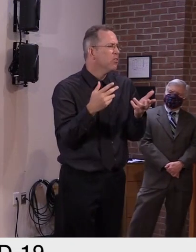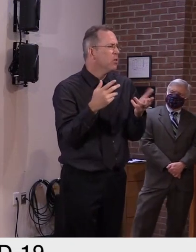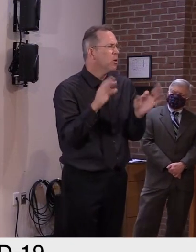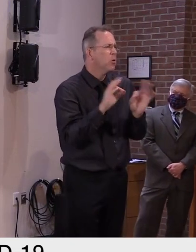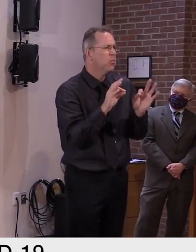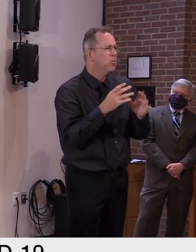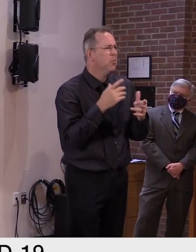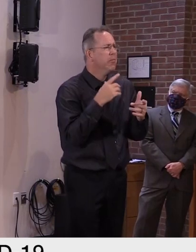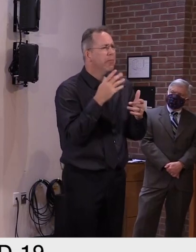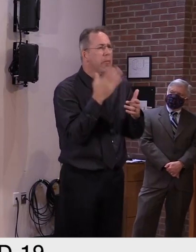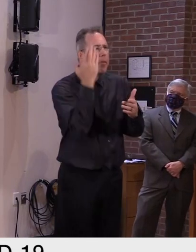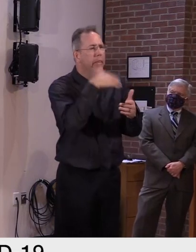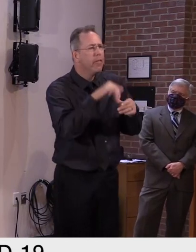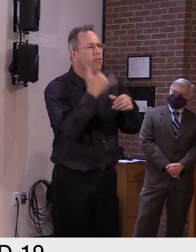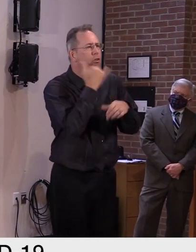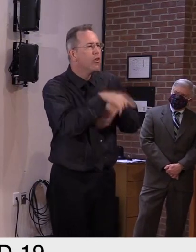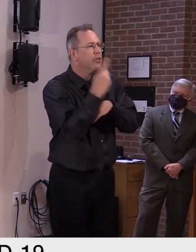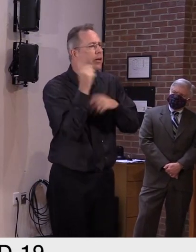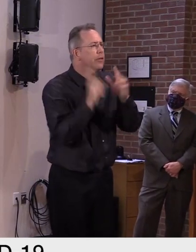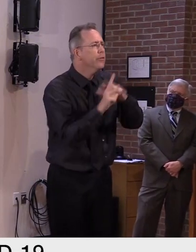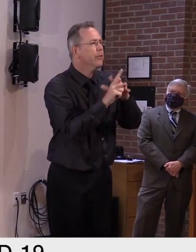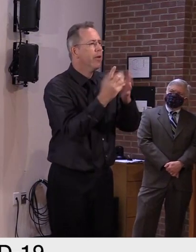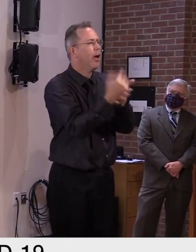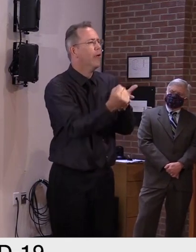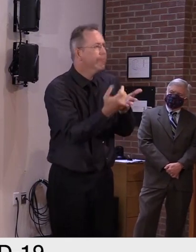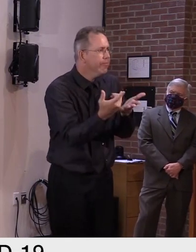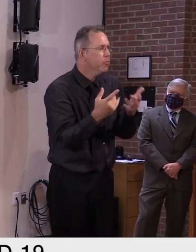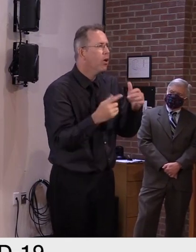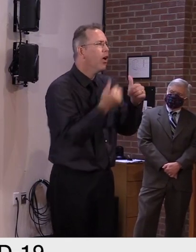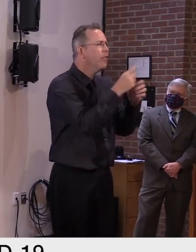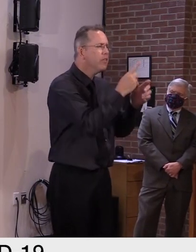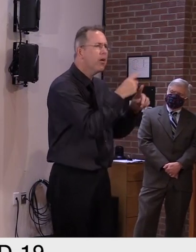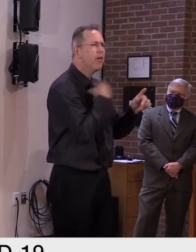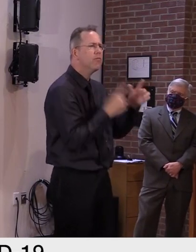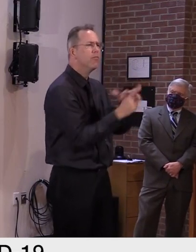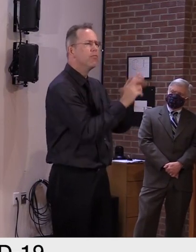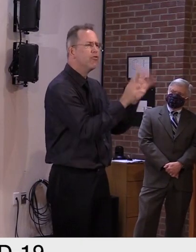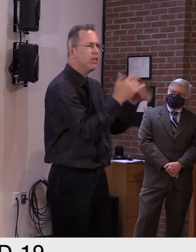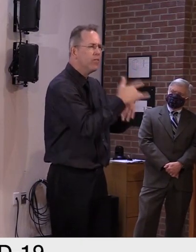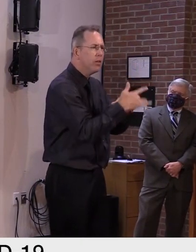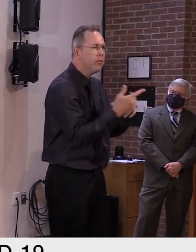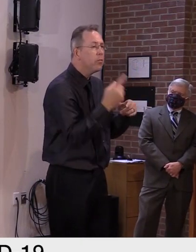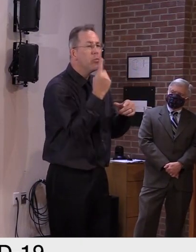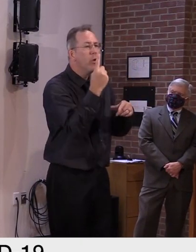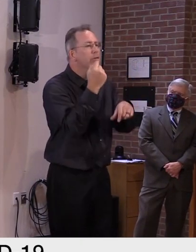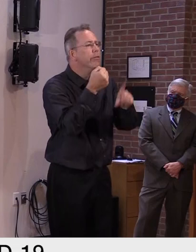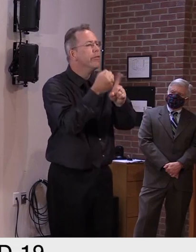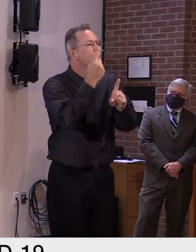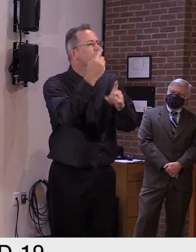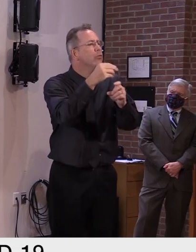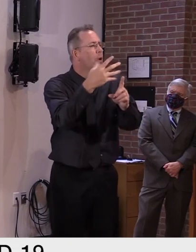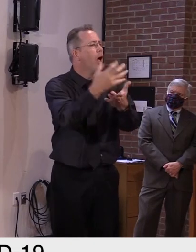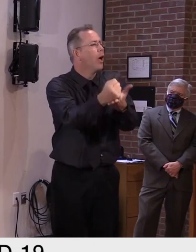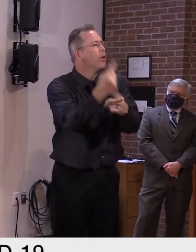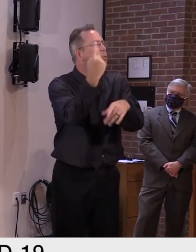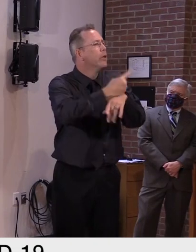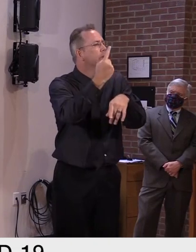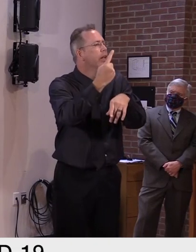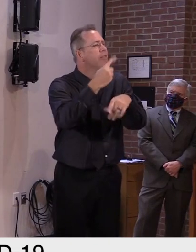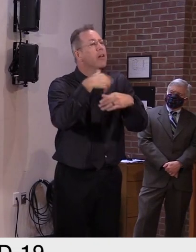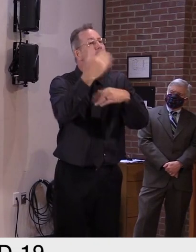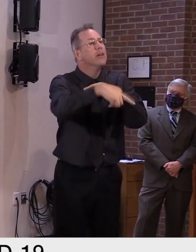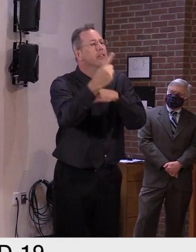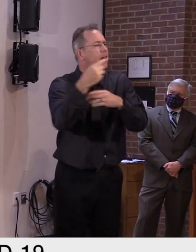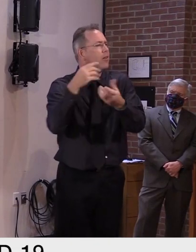be isolated to your pharmacy that you might happen to be using for that particular day. So I think those supplies